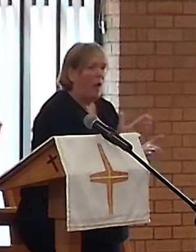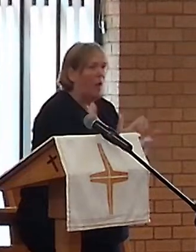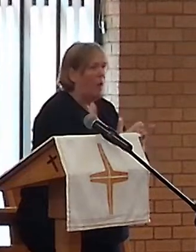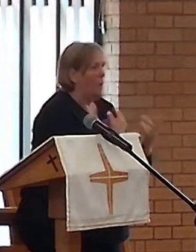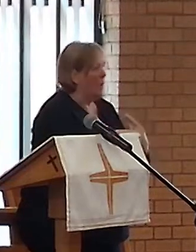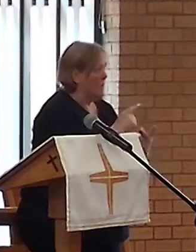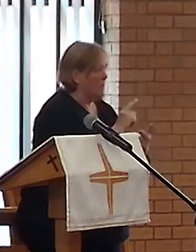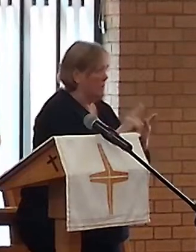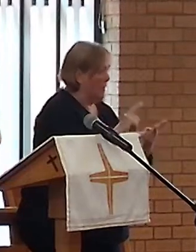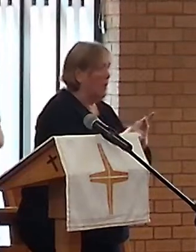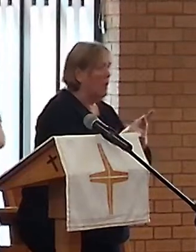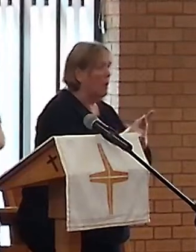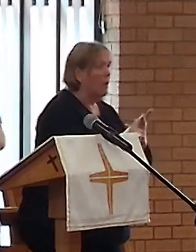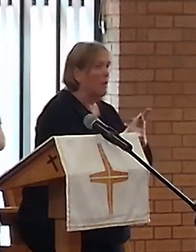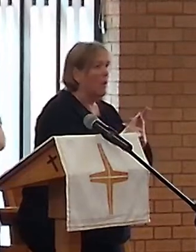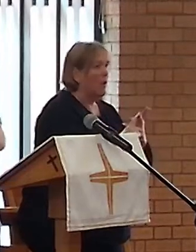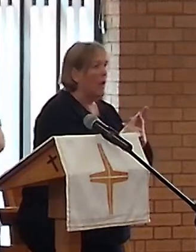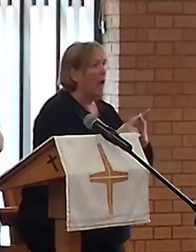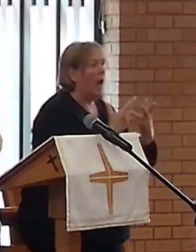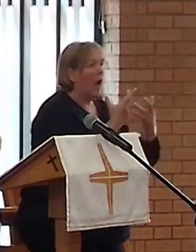Christian ethics, how we behave.